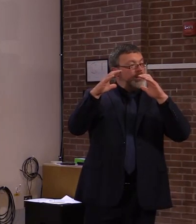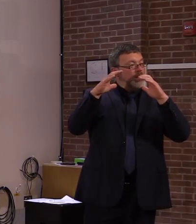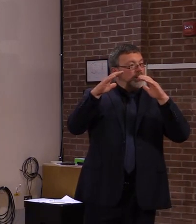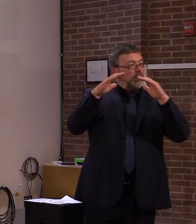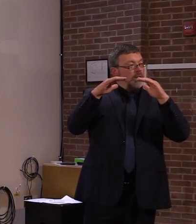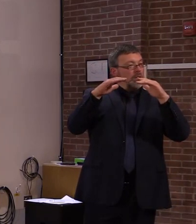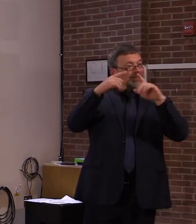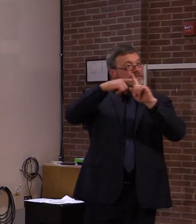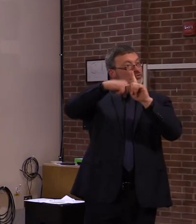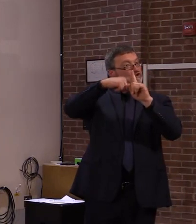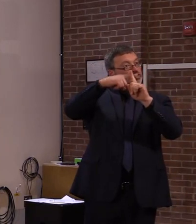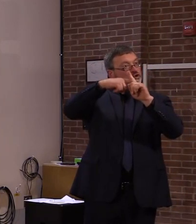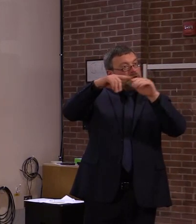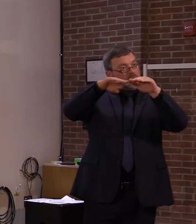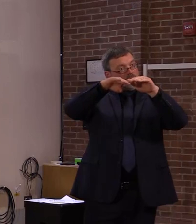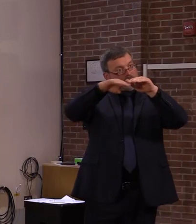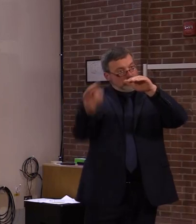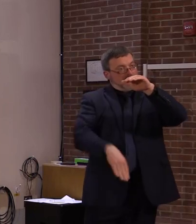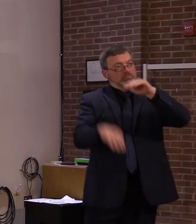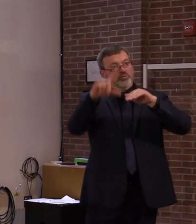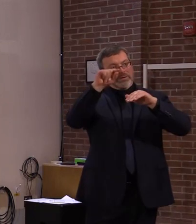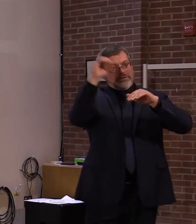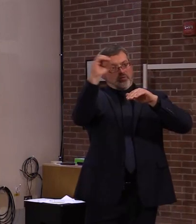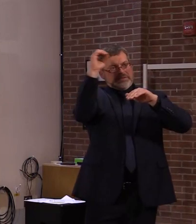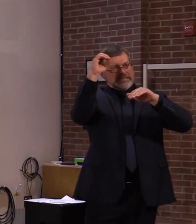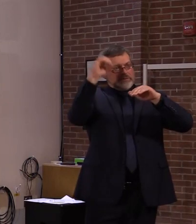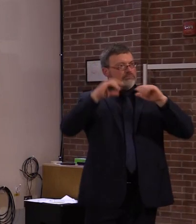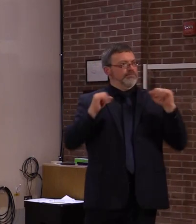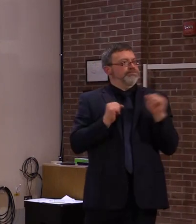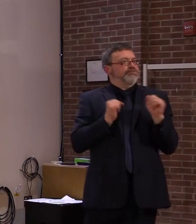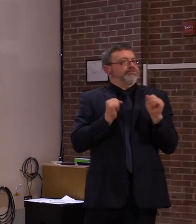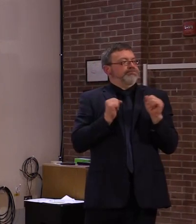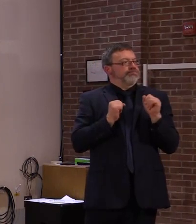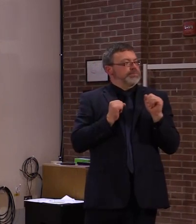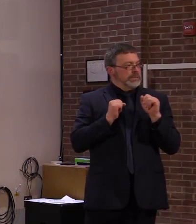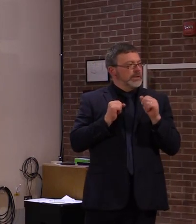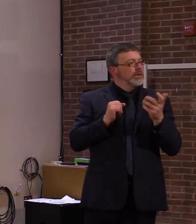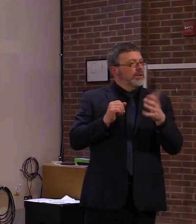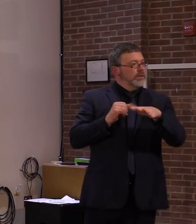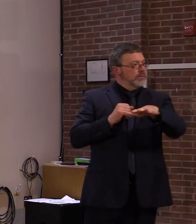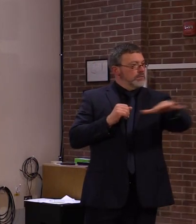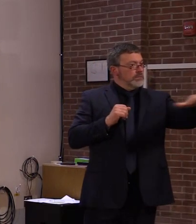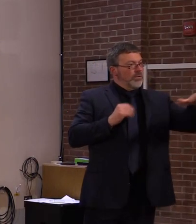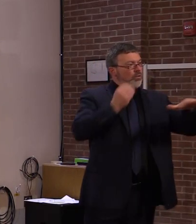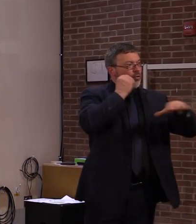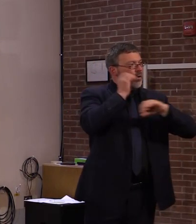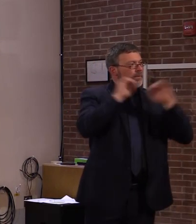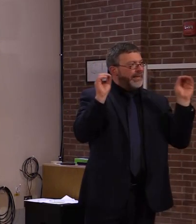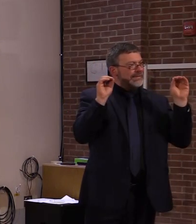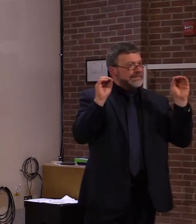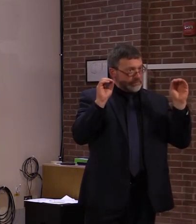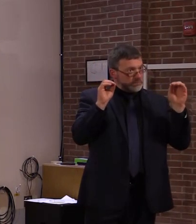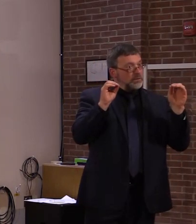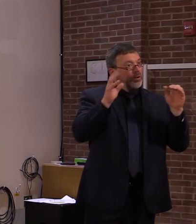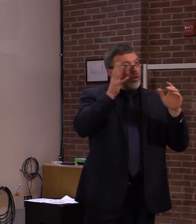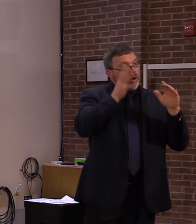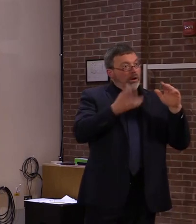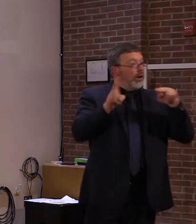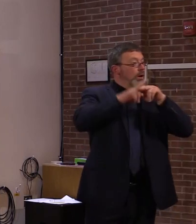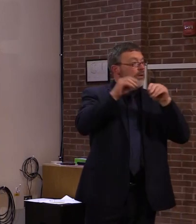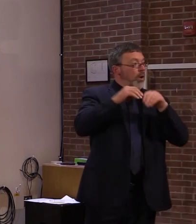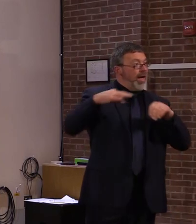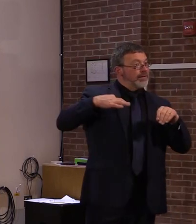who are unhoused right now will, in that moment, become eligible for emergency housing under